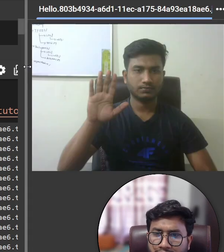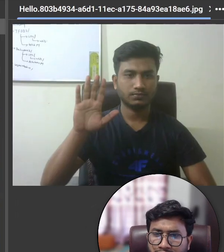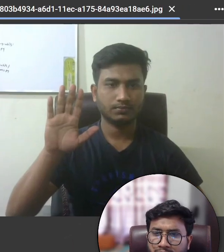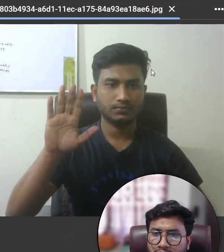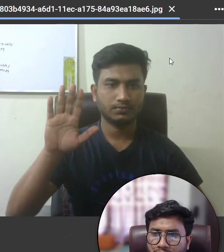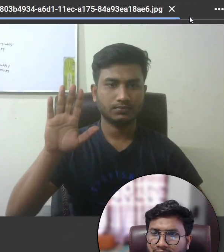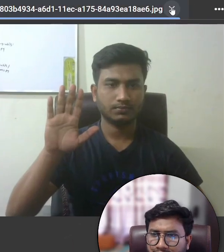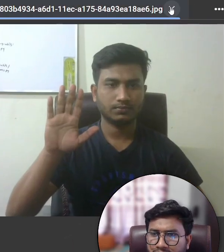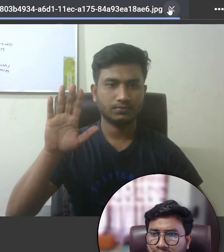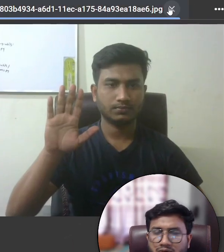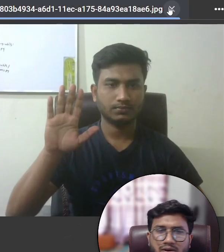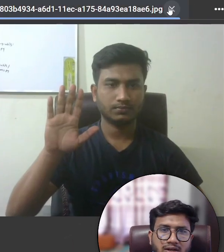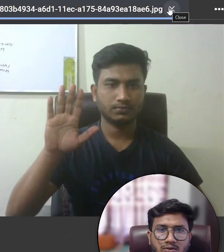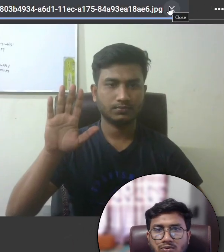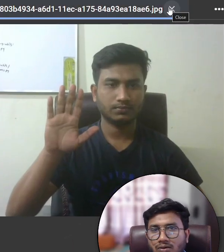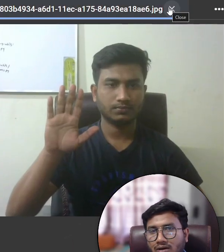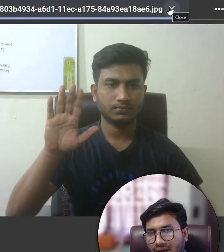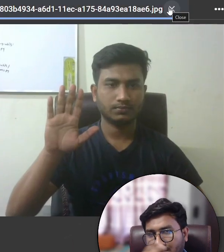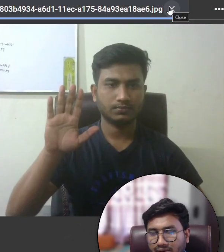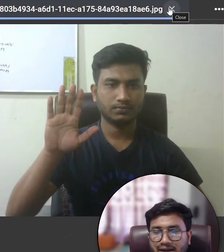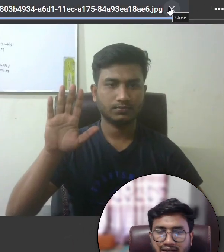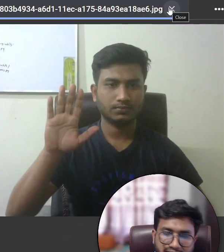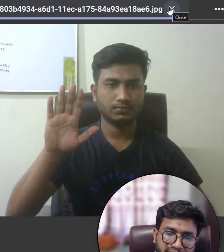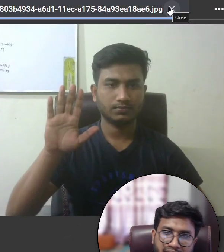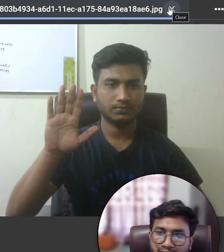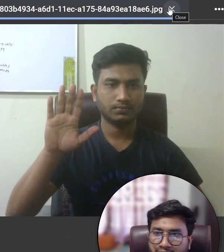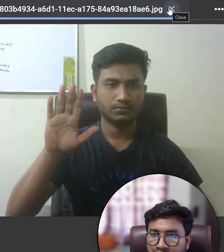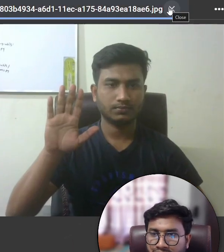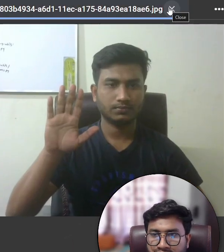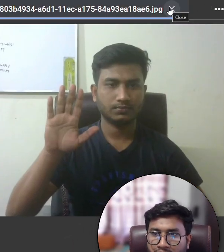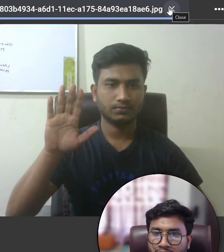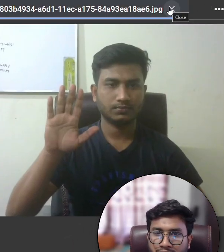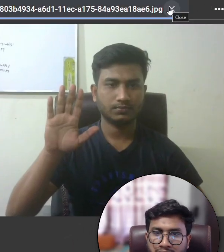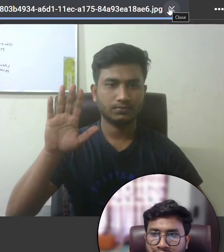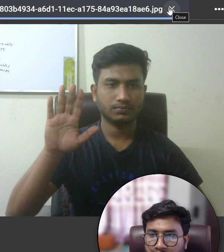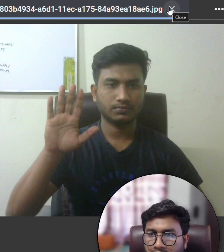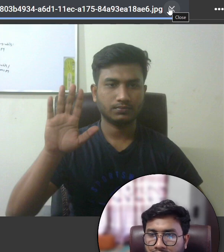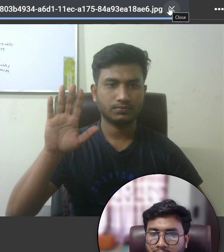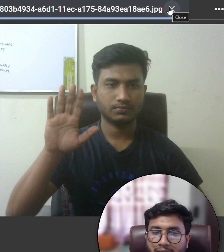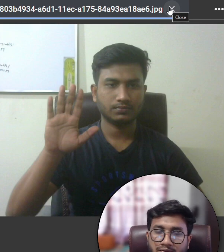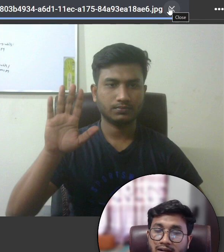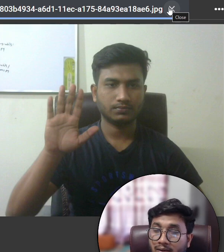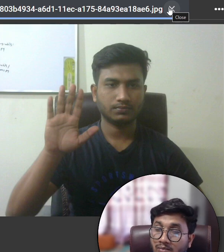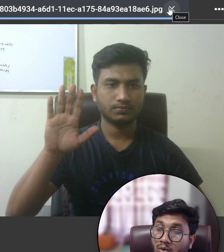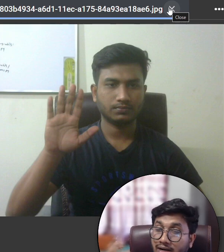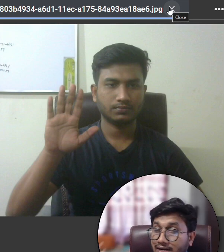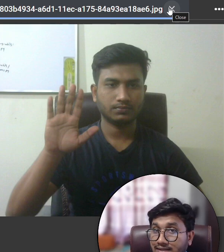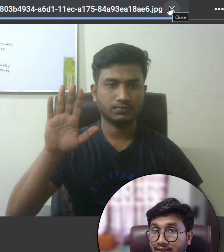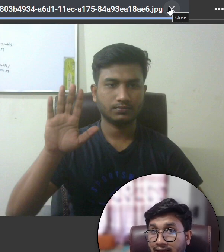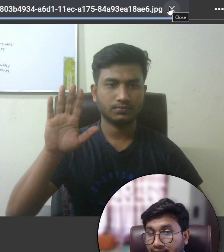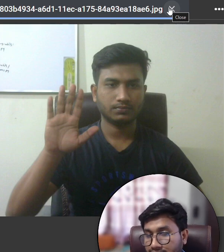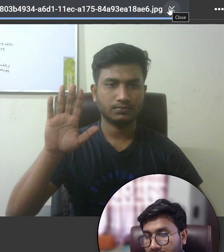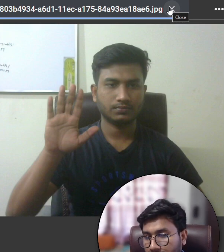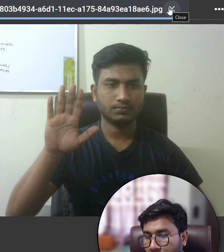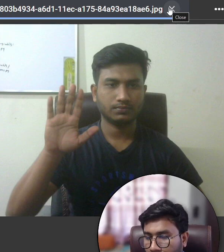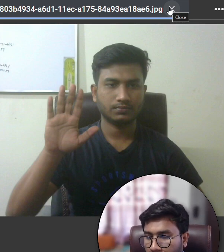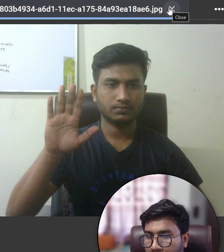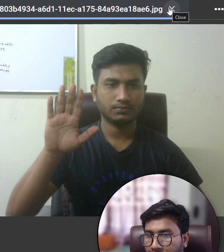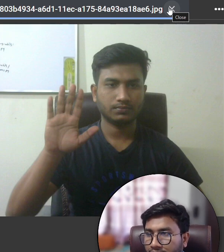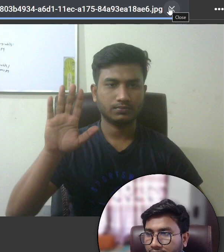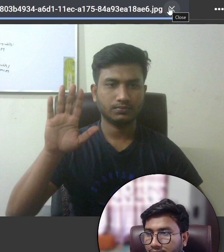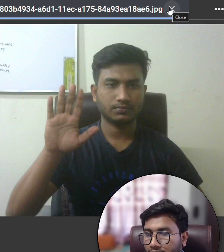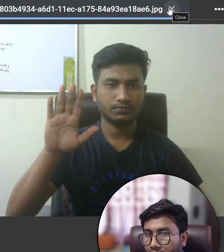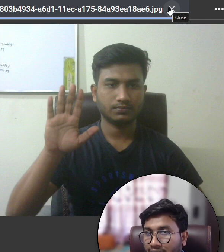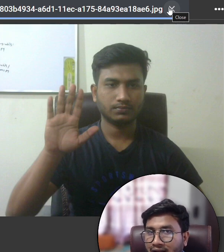So if you're reading from the URL, that means you don't need to upload the dataset again and again. So this is the convenience, right? But if you're having more dataset, like let's say